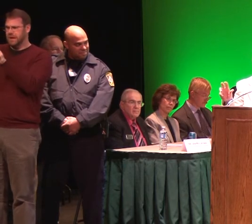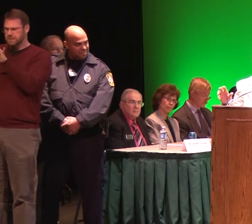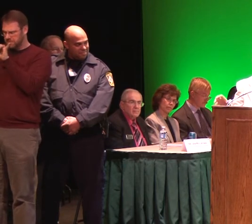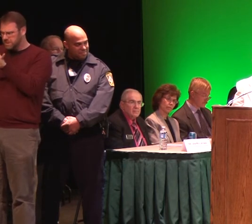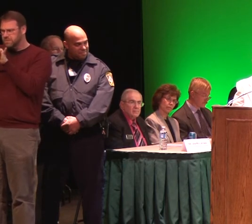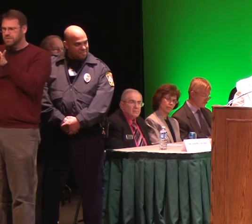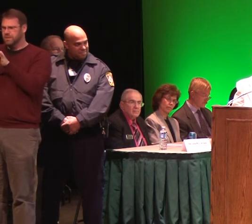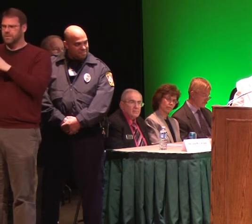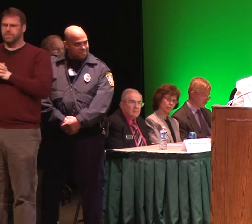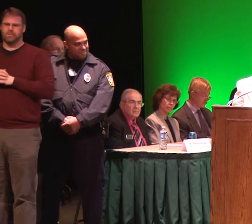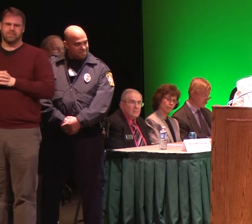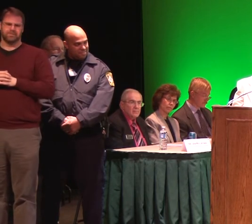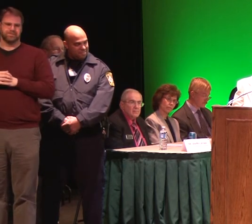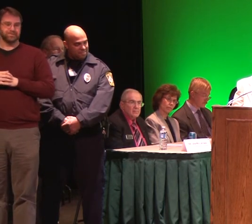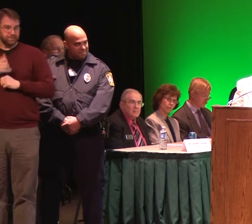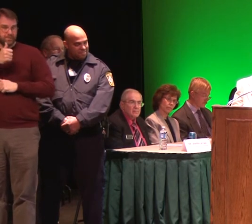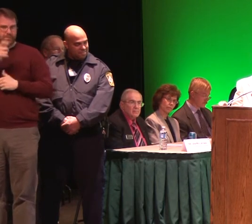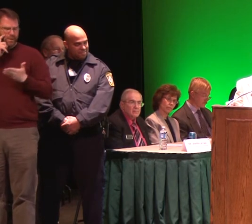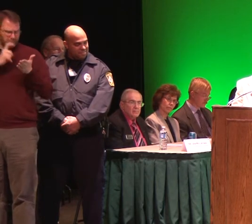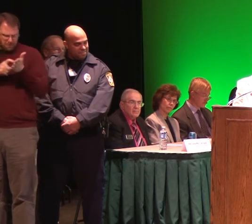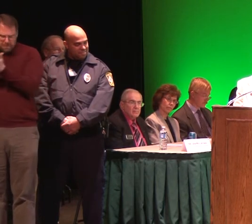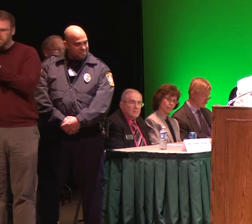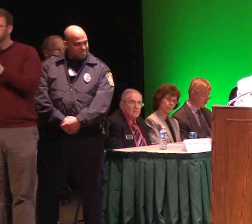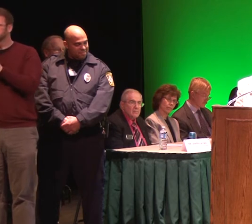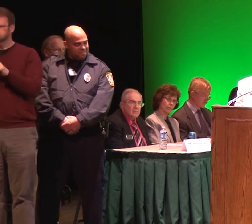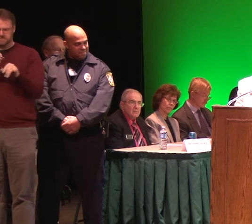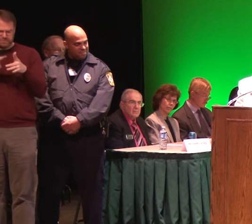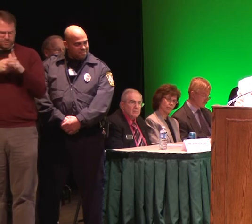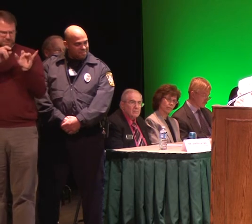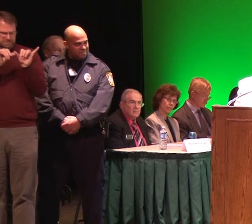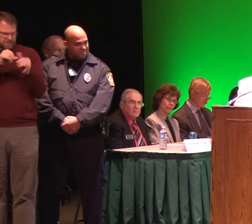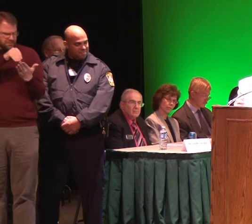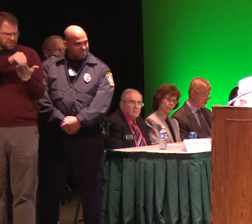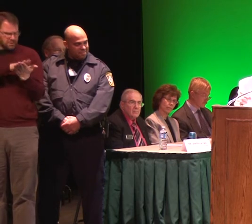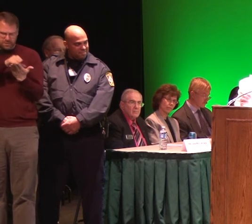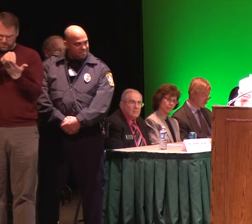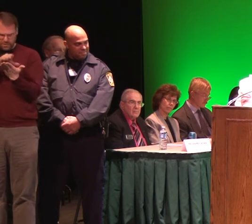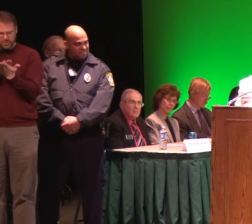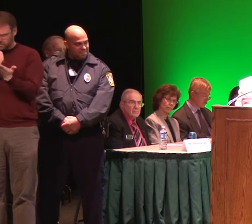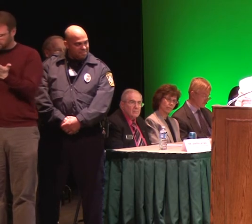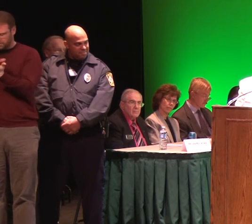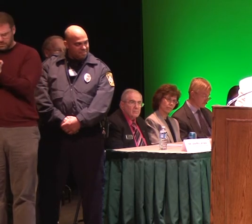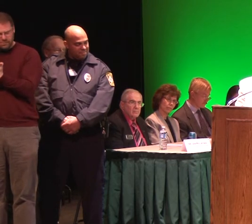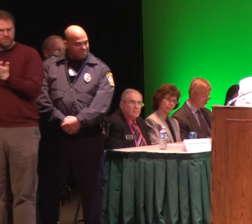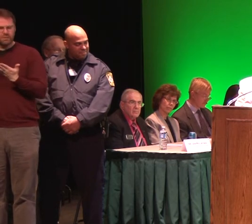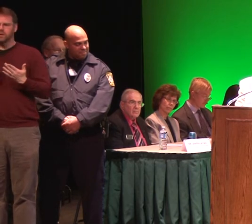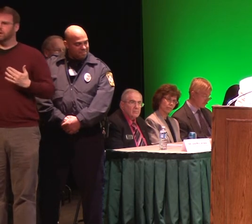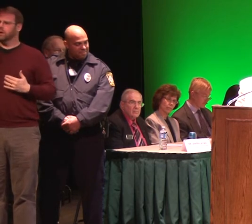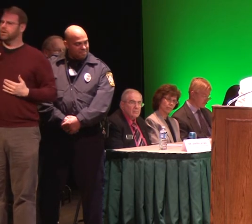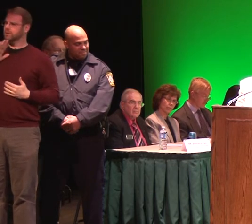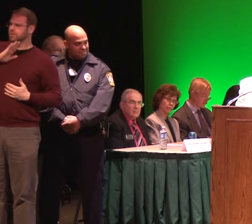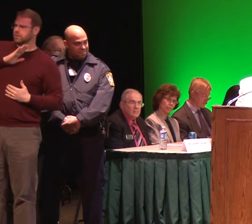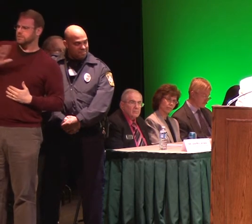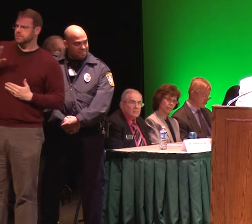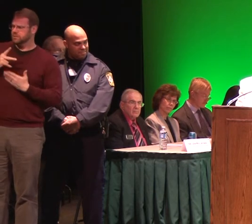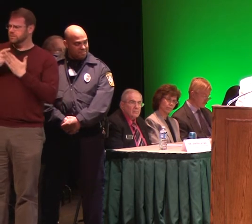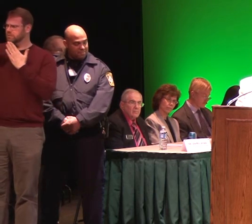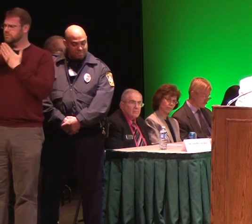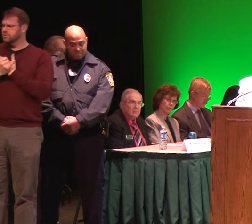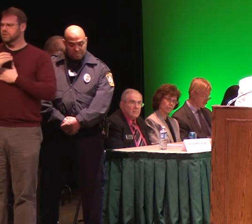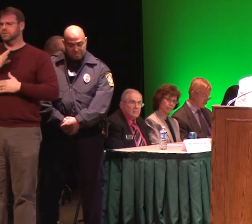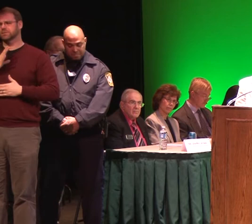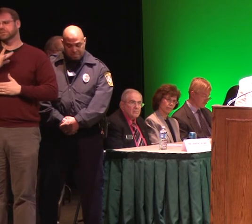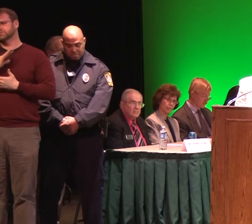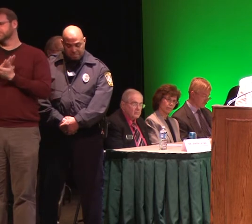them. And she produced a very thoughtful and very lovely project. So